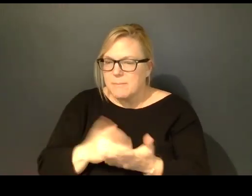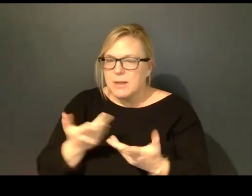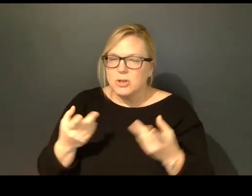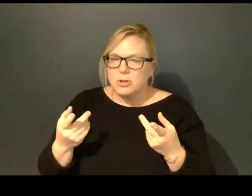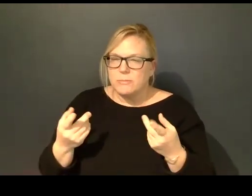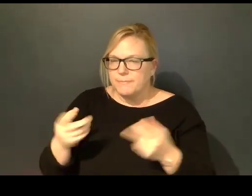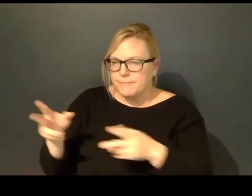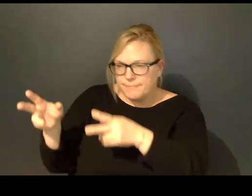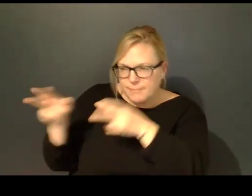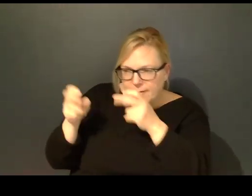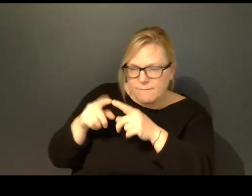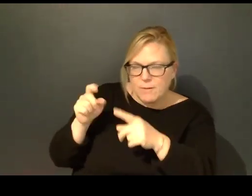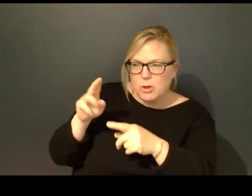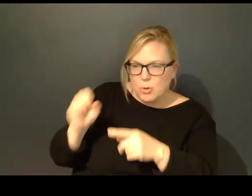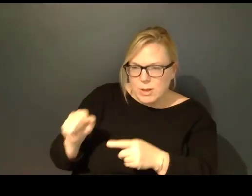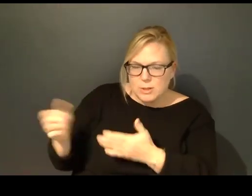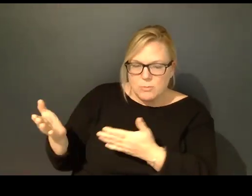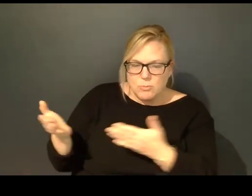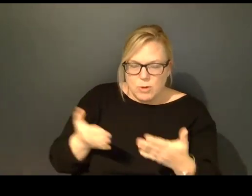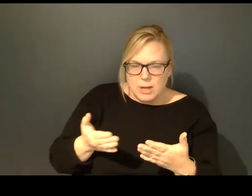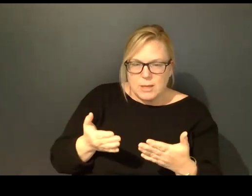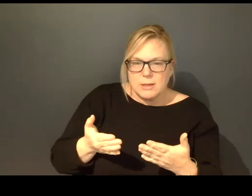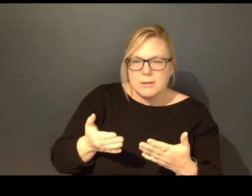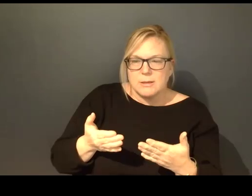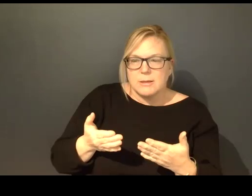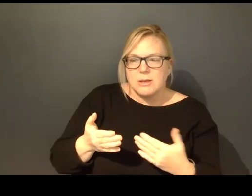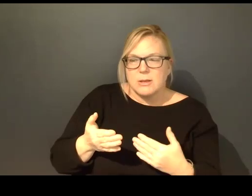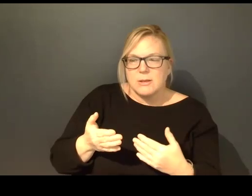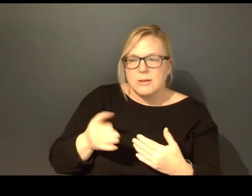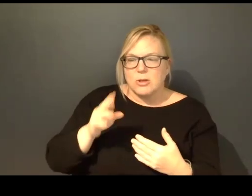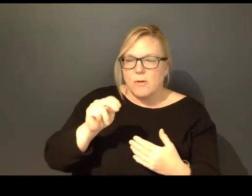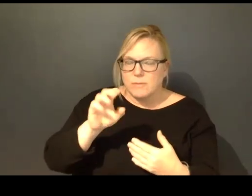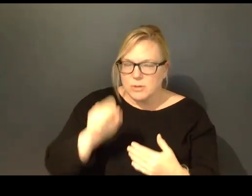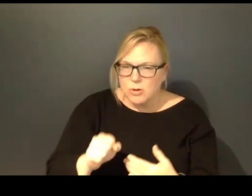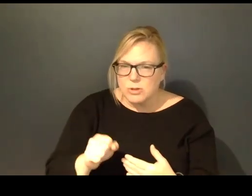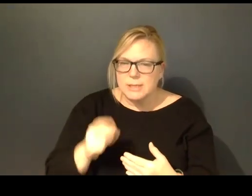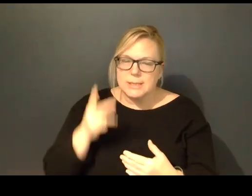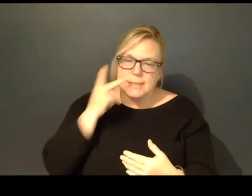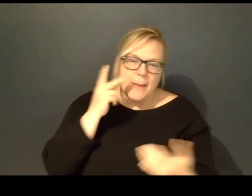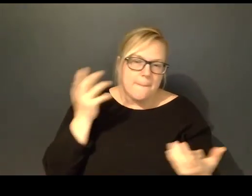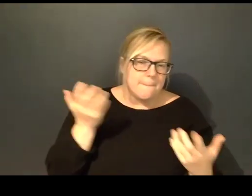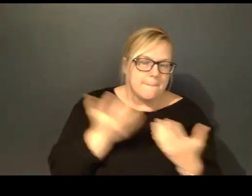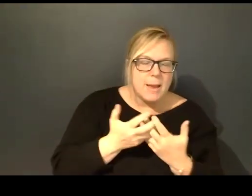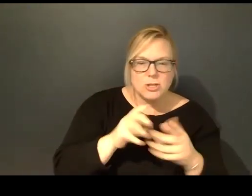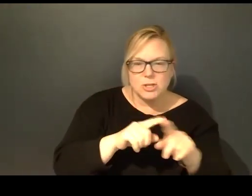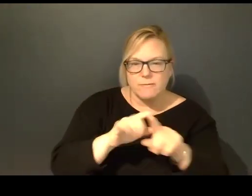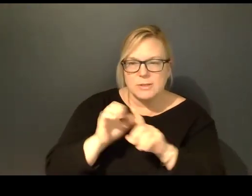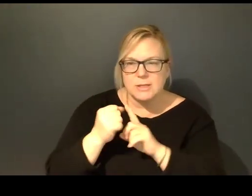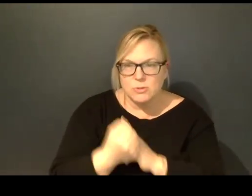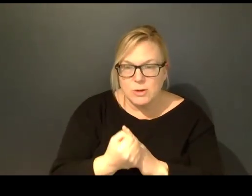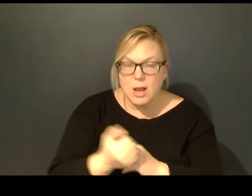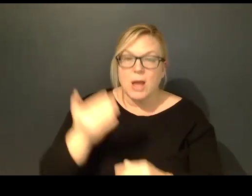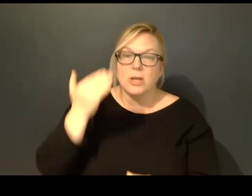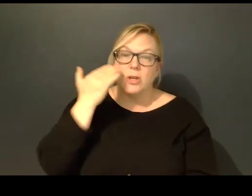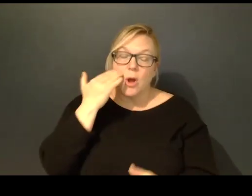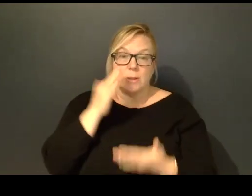Nova Scotia that would suit our particular context. I'm aware that although some standards have gone through